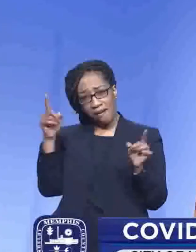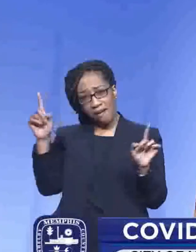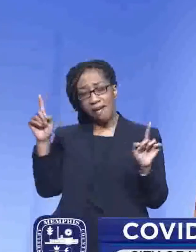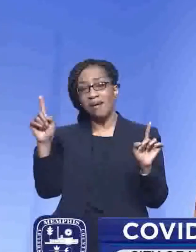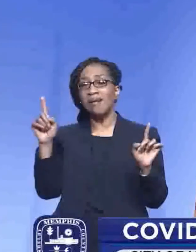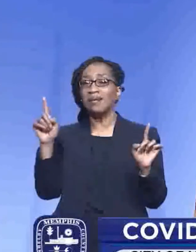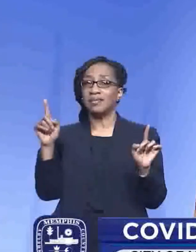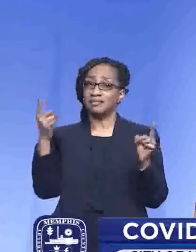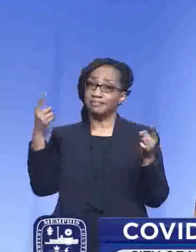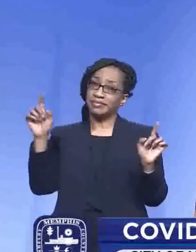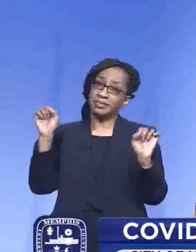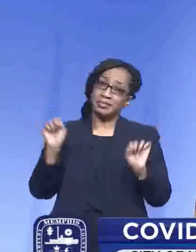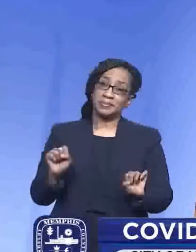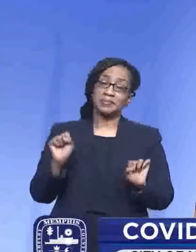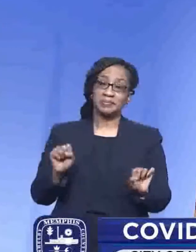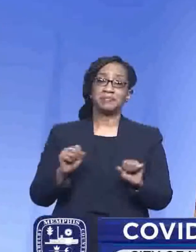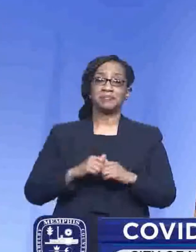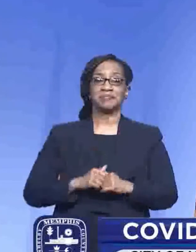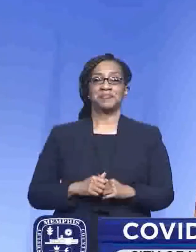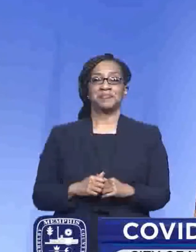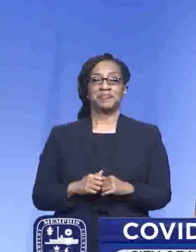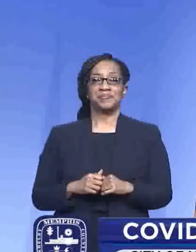and efficiently as we can.